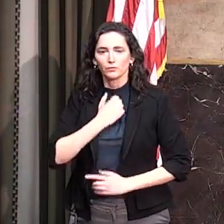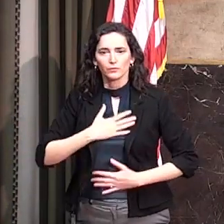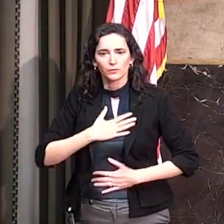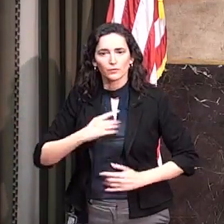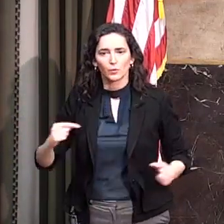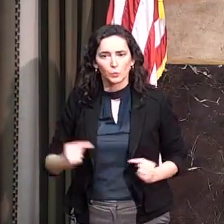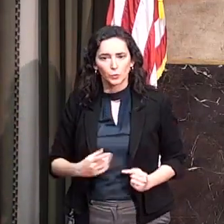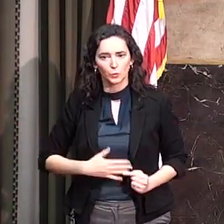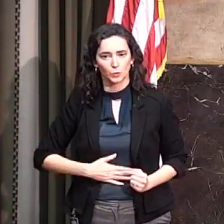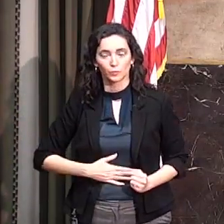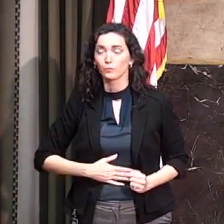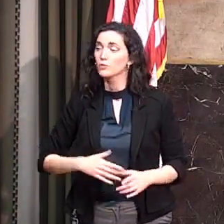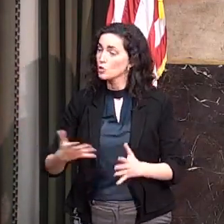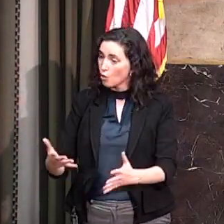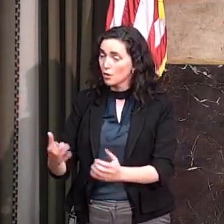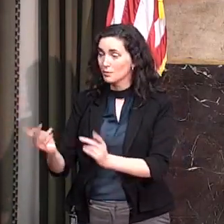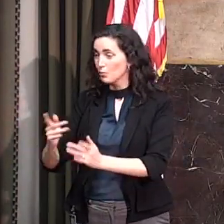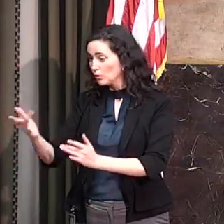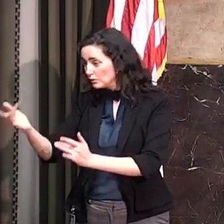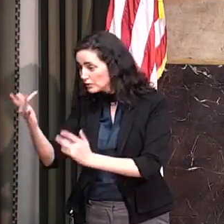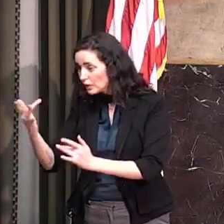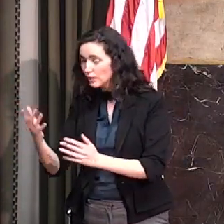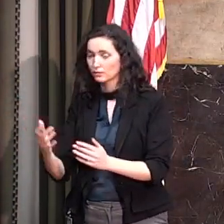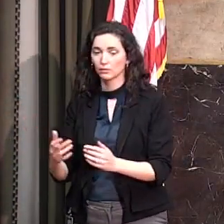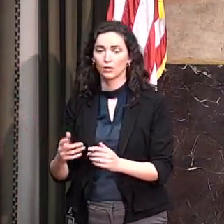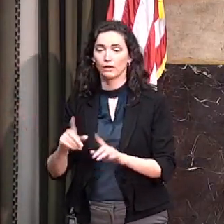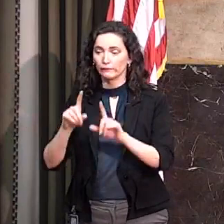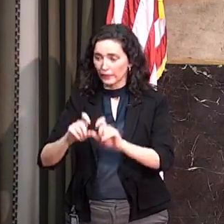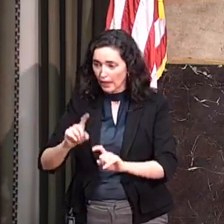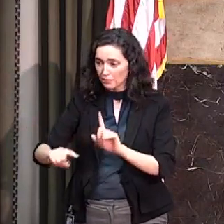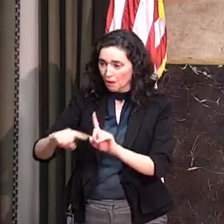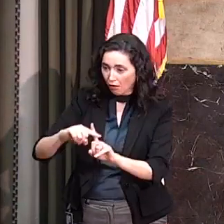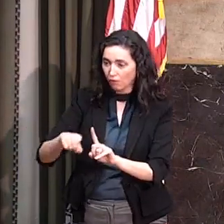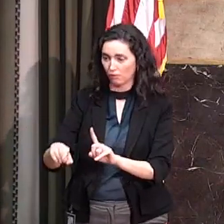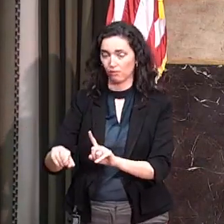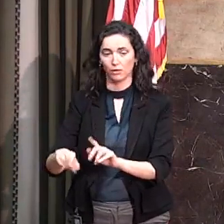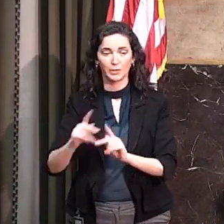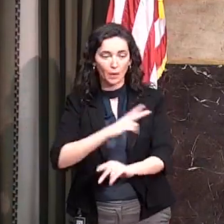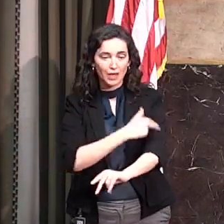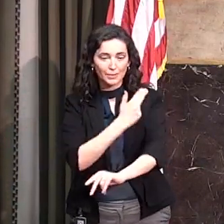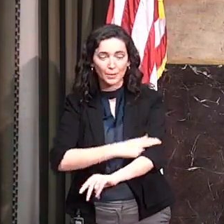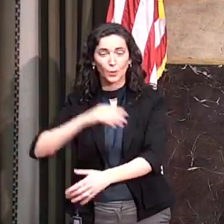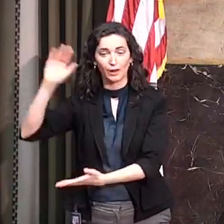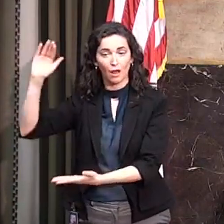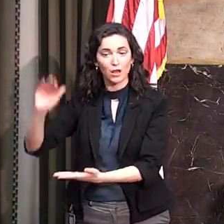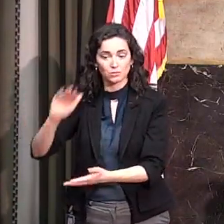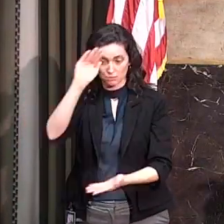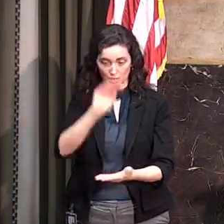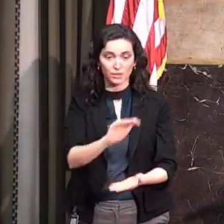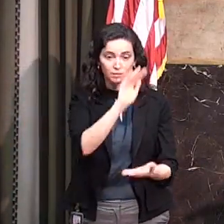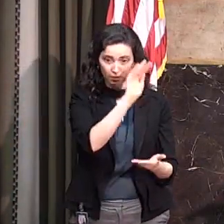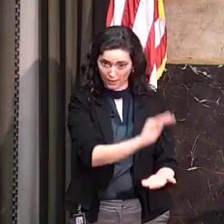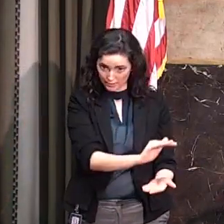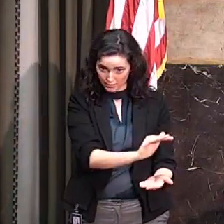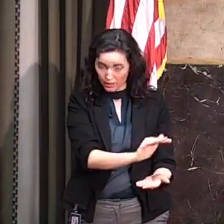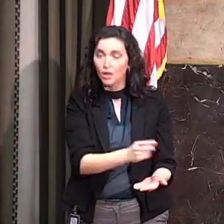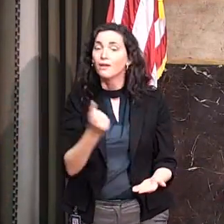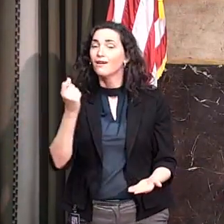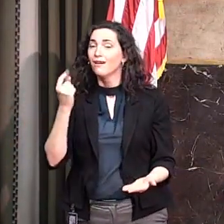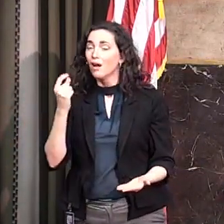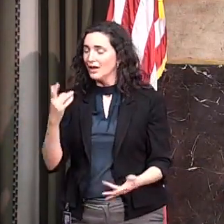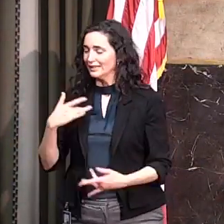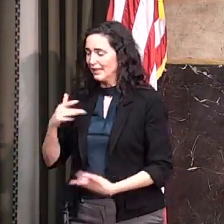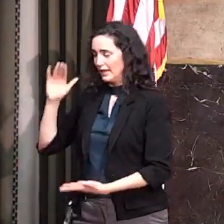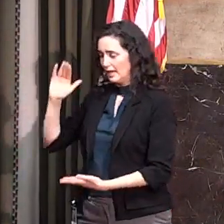and percent positivity, hospitalizations and other indicators, when you're coming off of a surge, the last number to